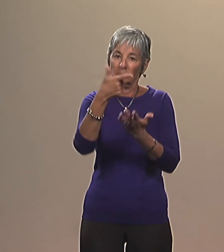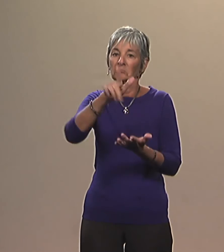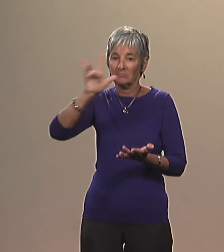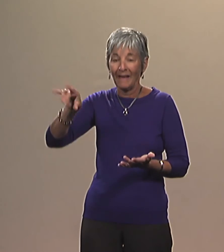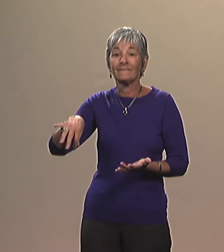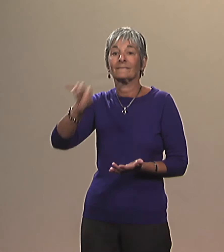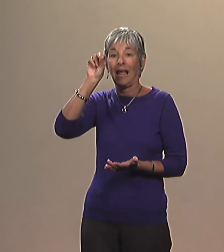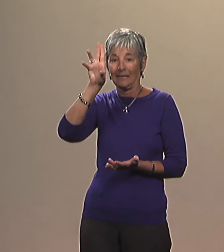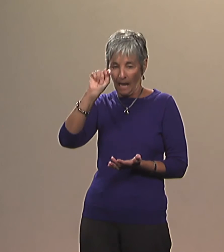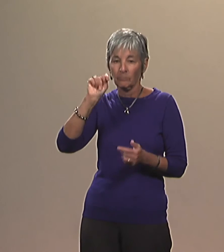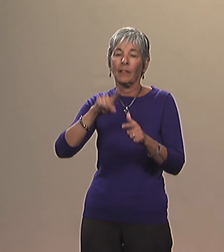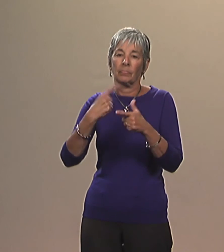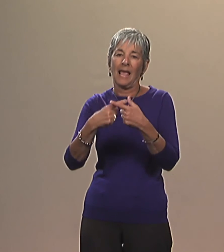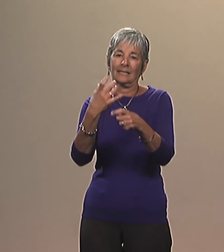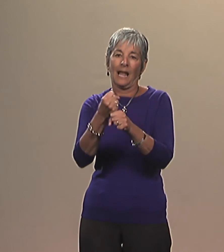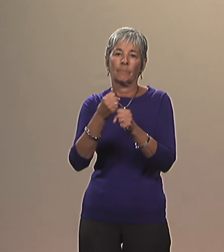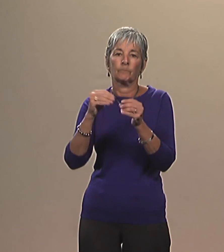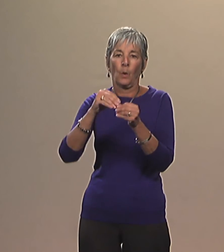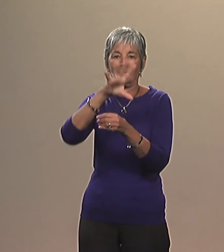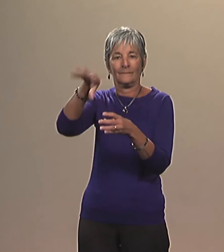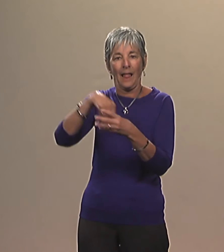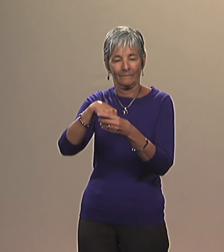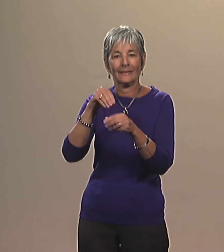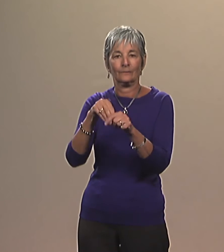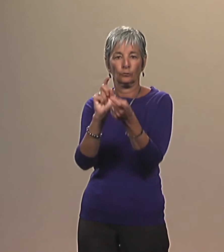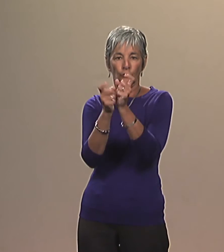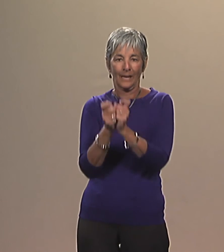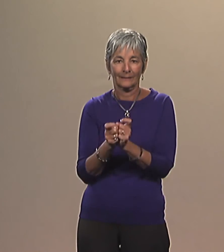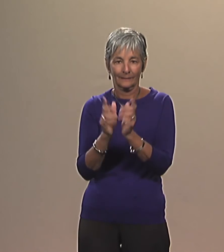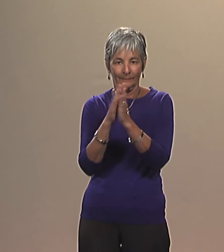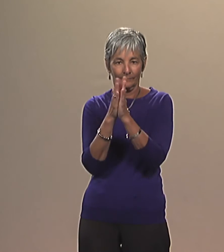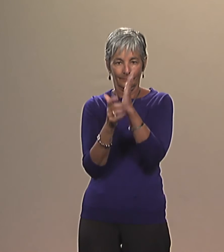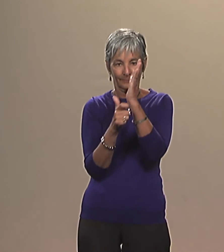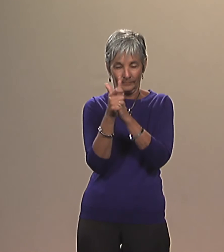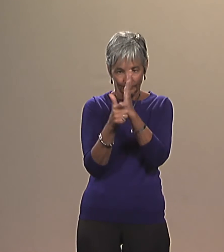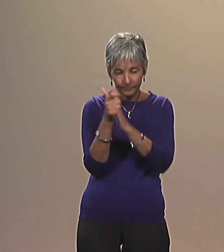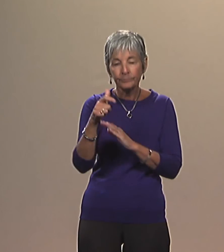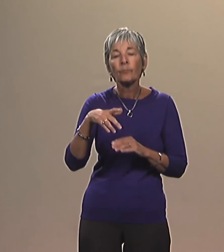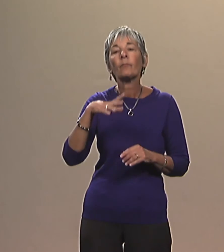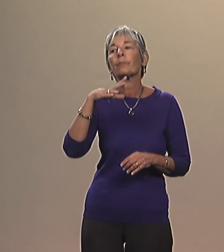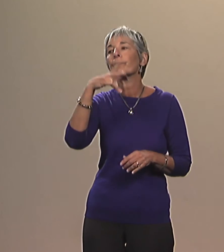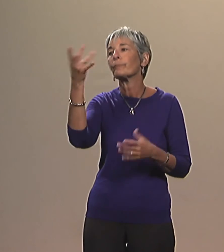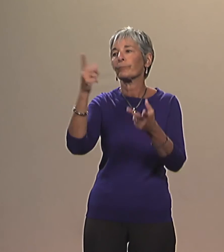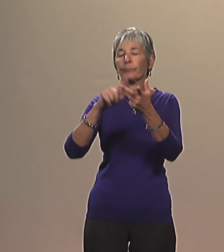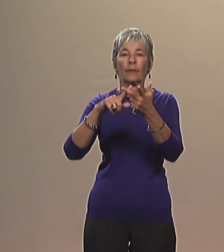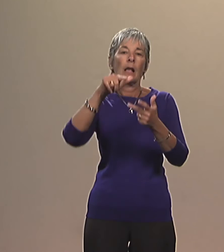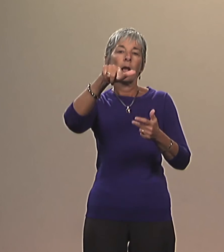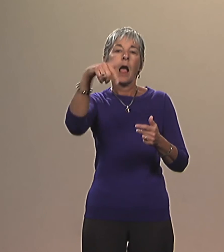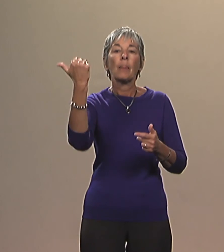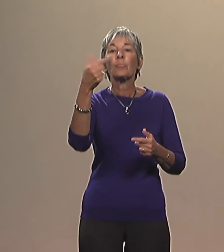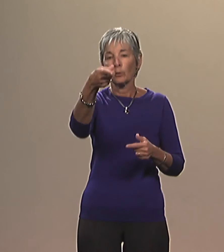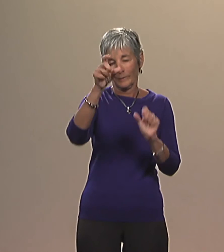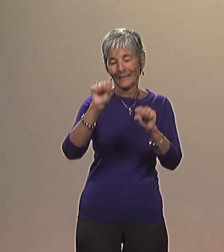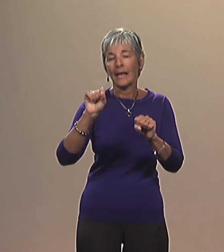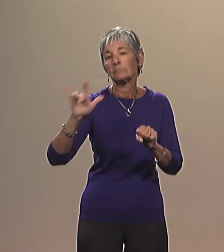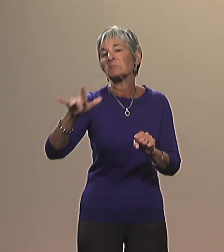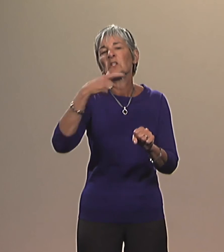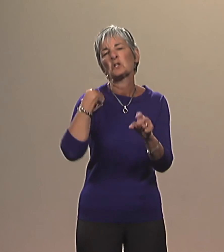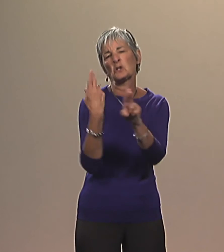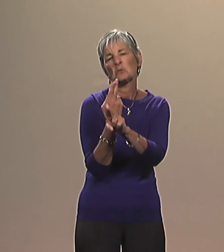So I suggest that you go to that site and then get more involved in changing those brochures. Another thing you can do, using Maryland as an